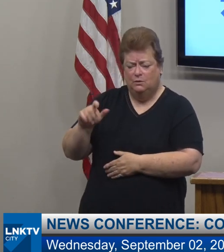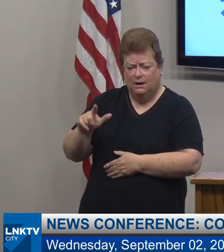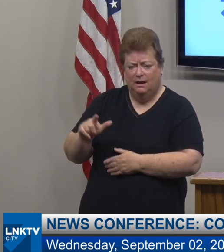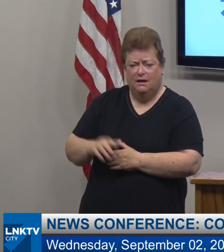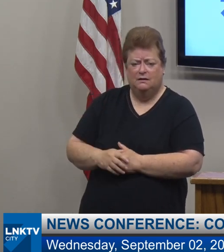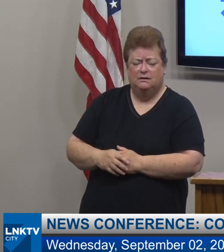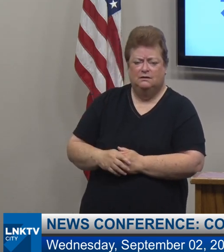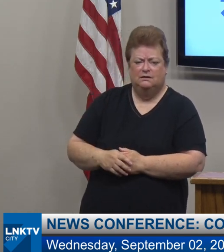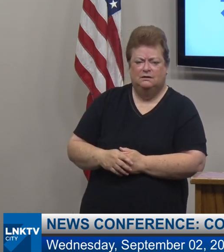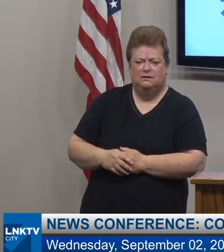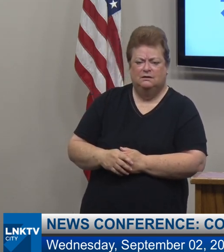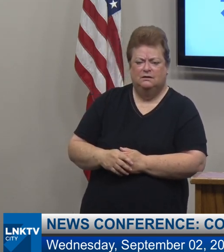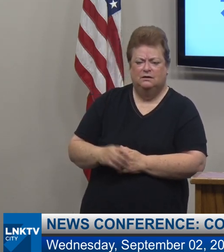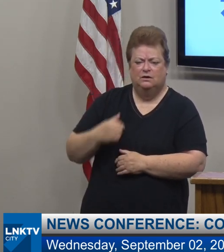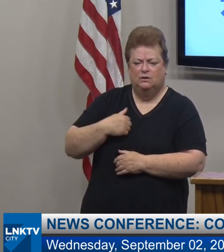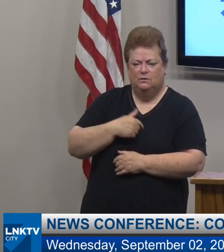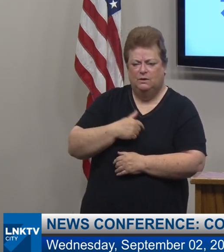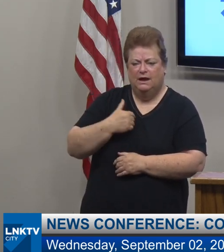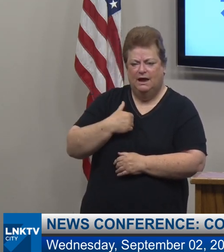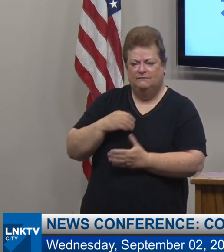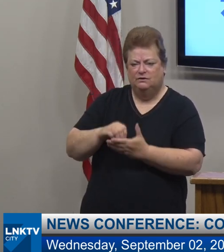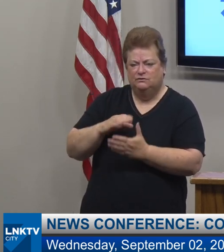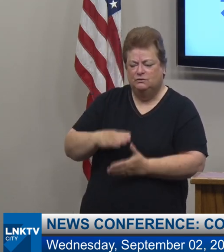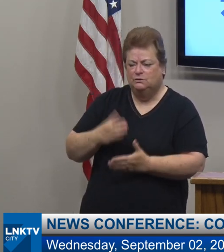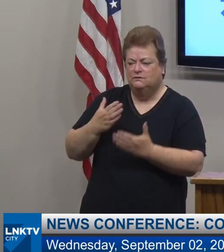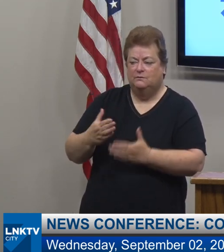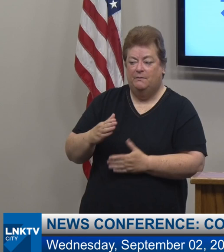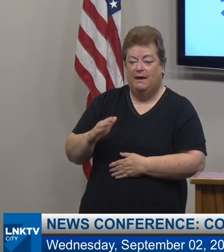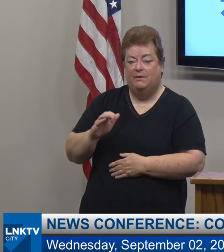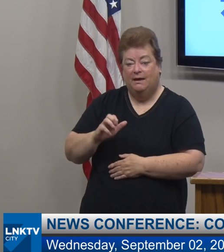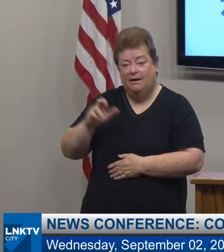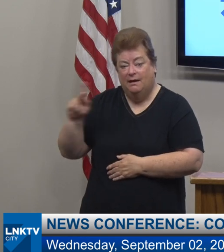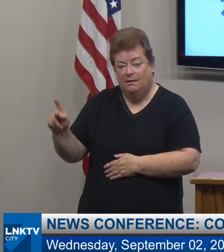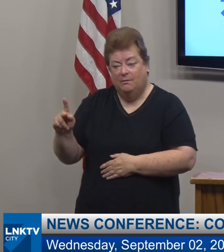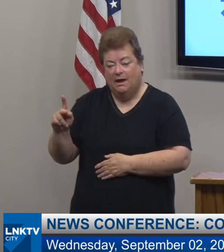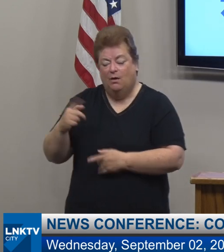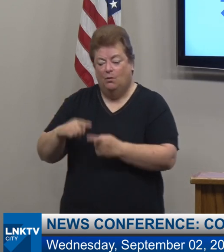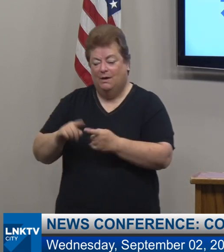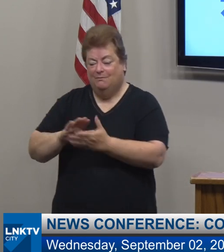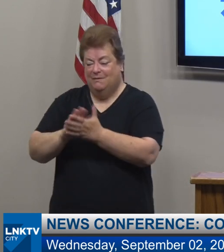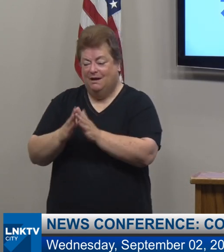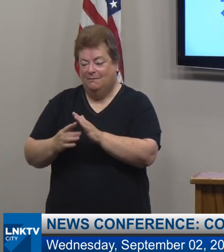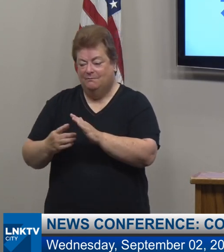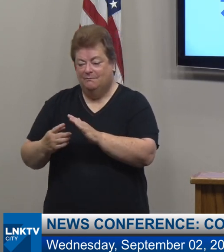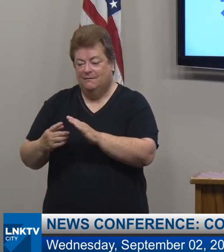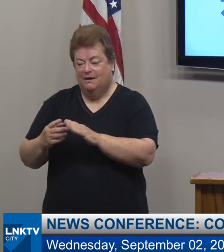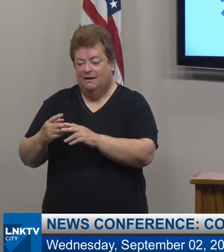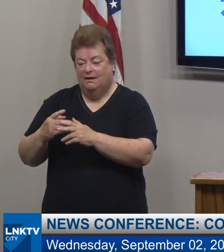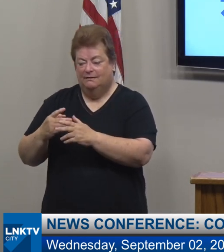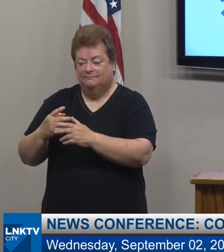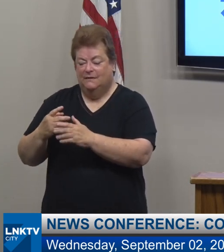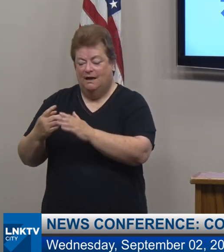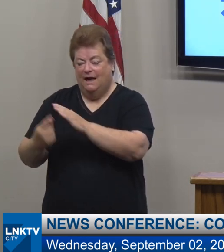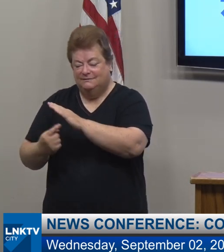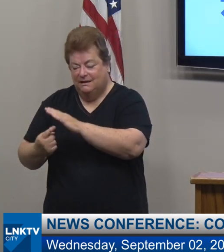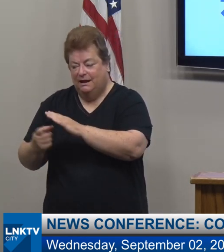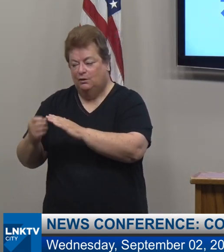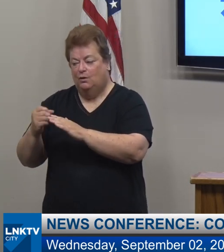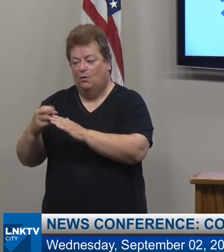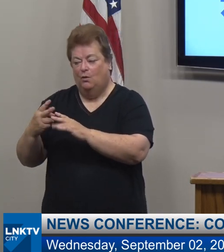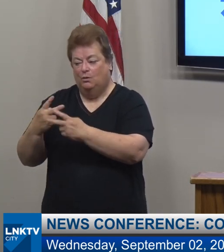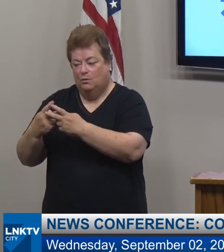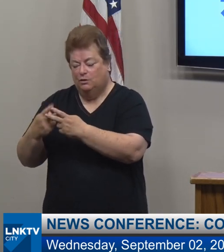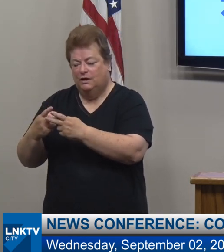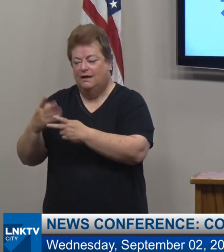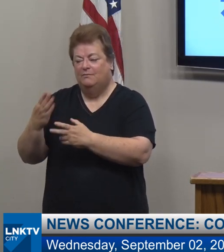that relocate, maybe go home when they're isolated. I think any numbers that we have, we'd